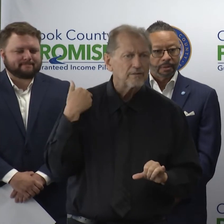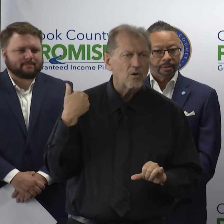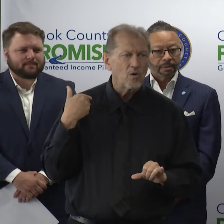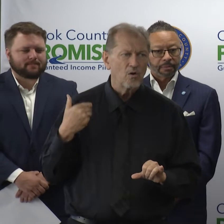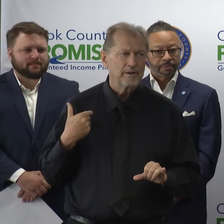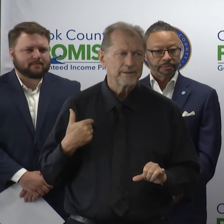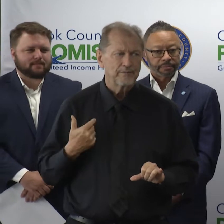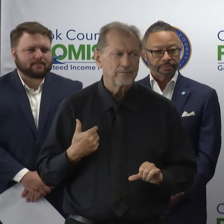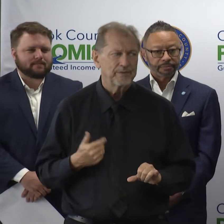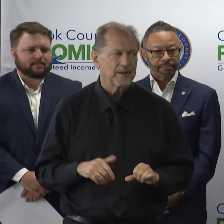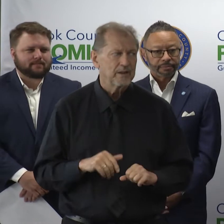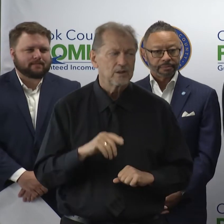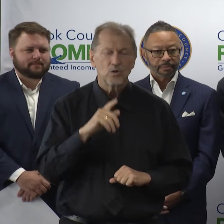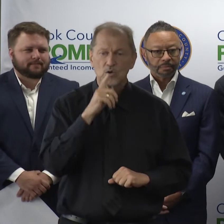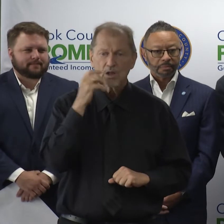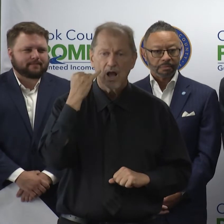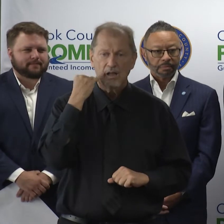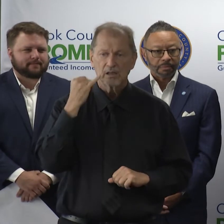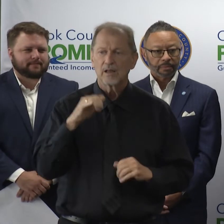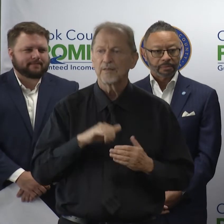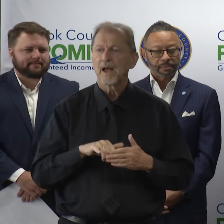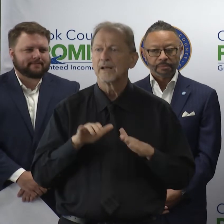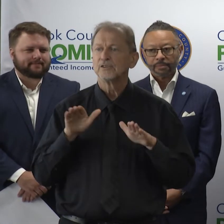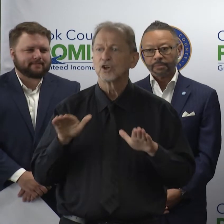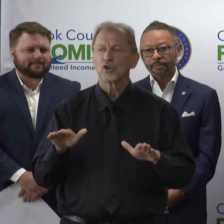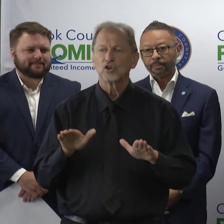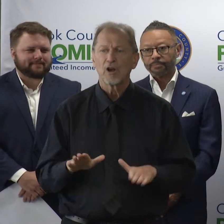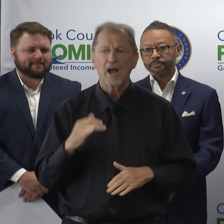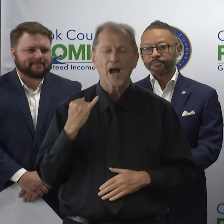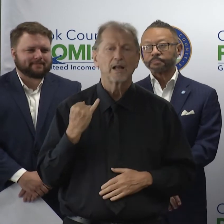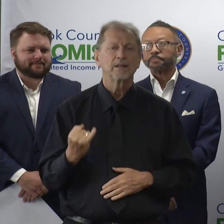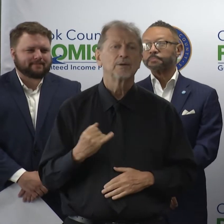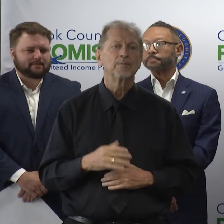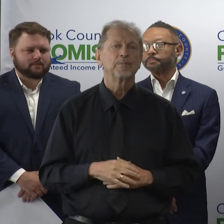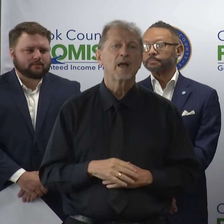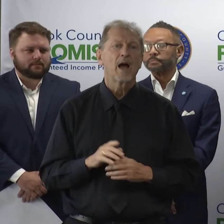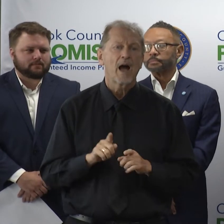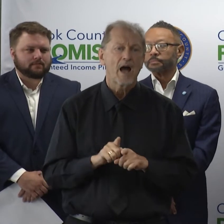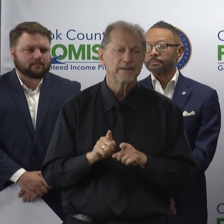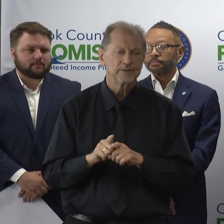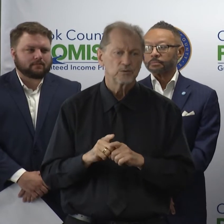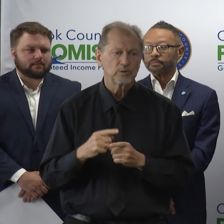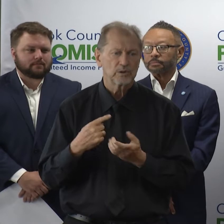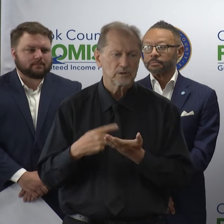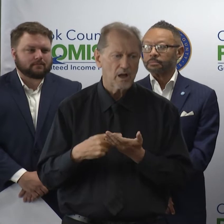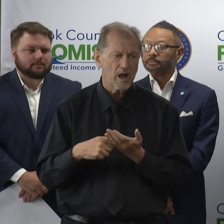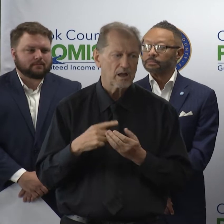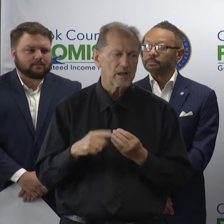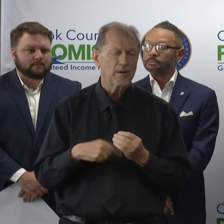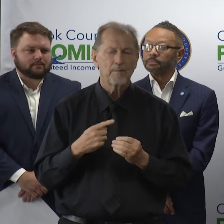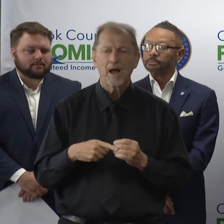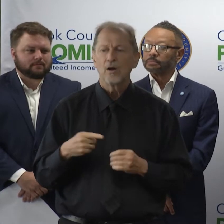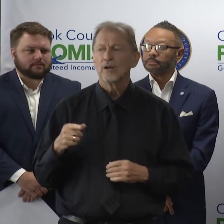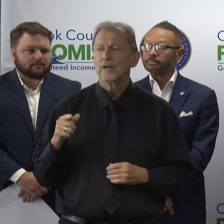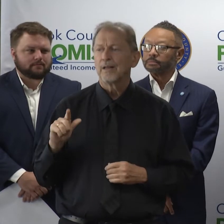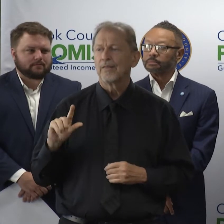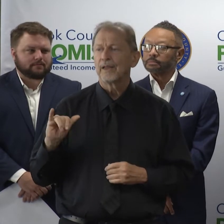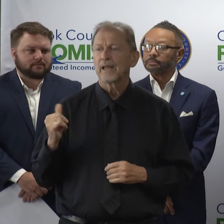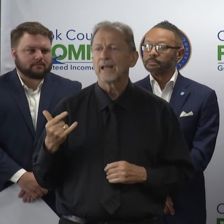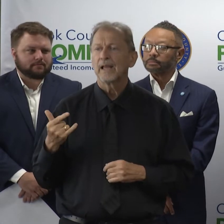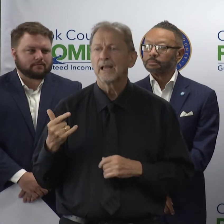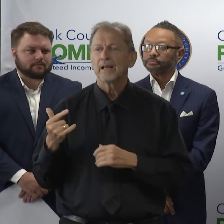was whoever thought this up, this was a great idea. As we talk about the geek driver, the construction worker, this